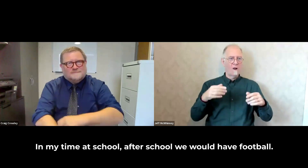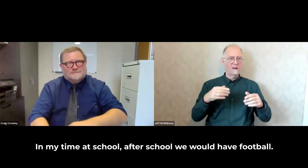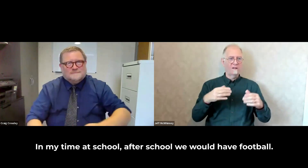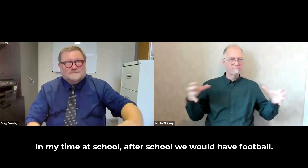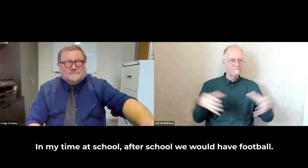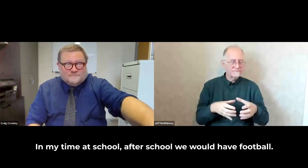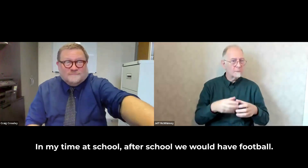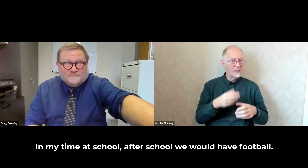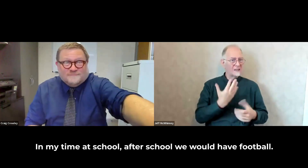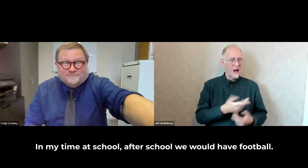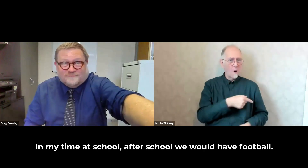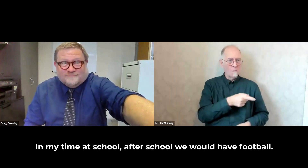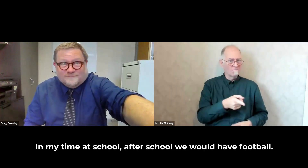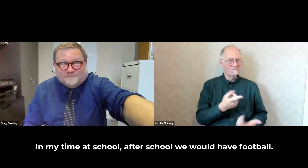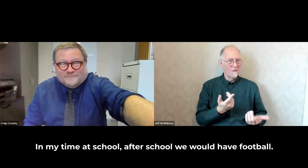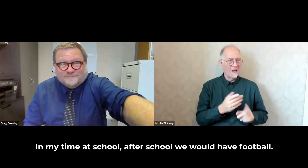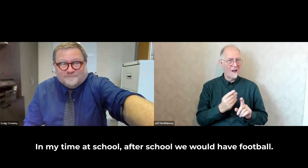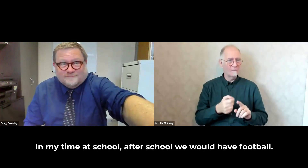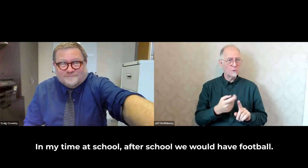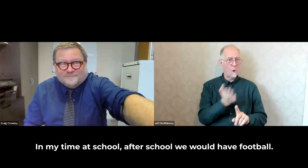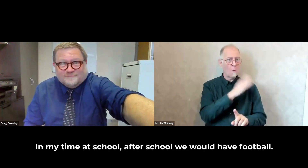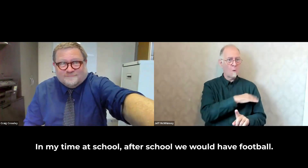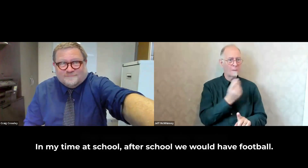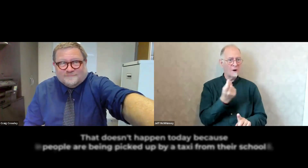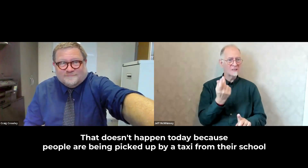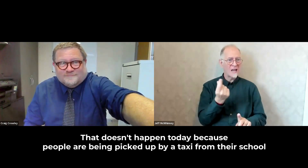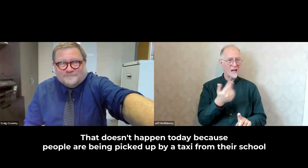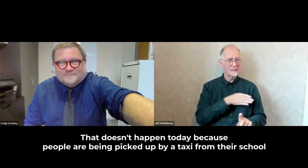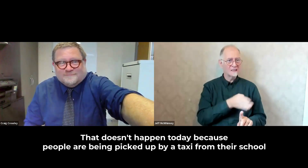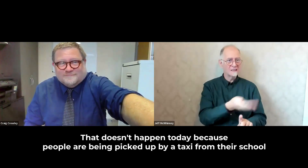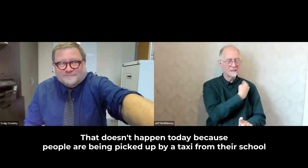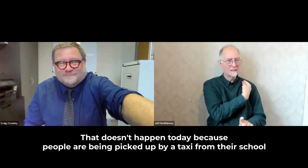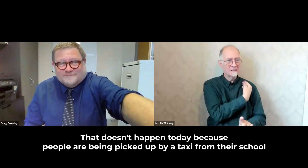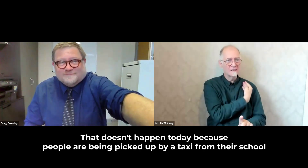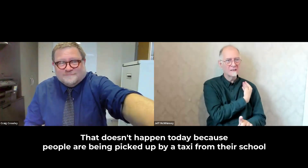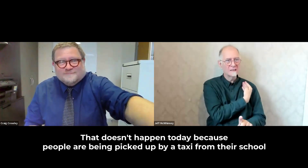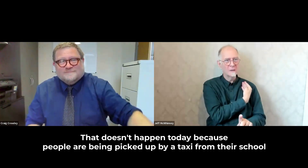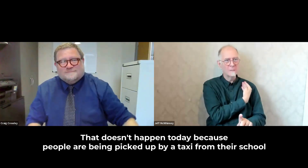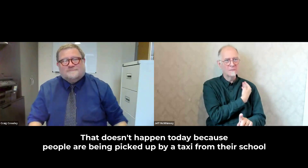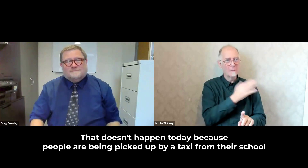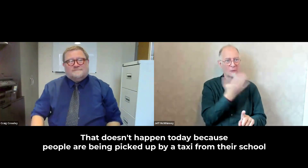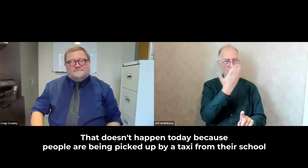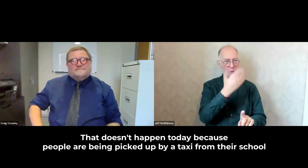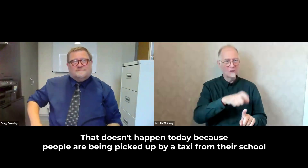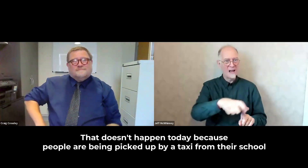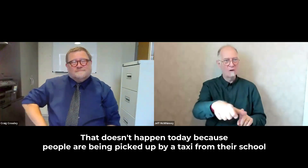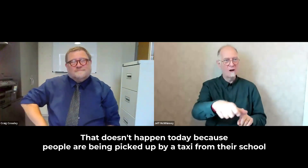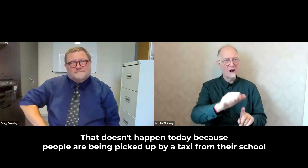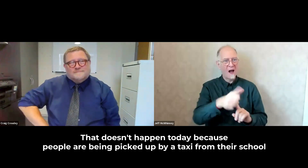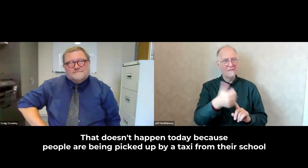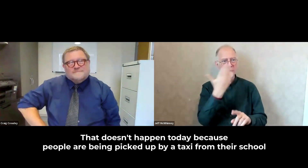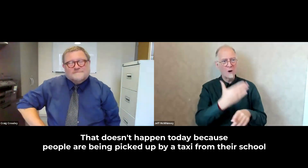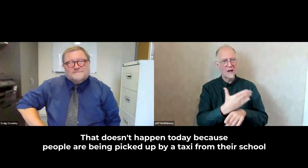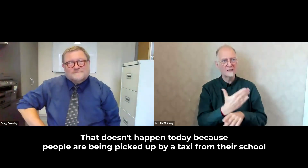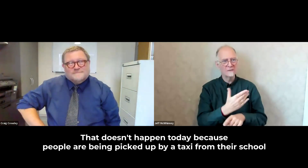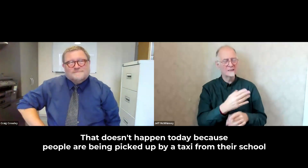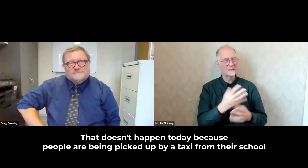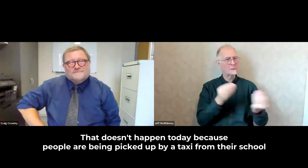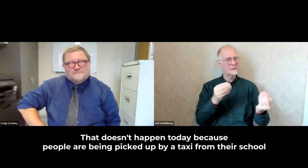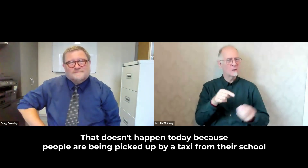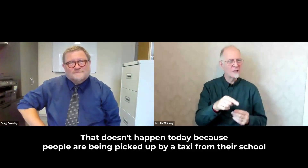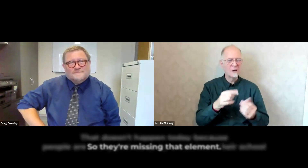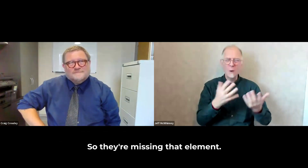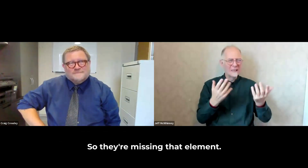at school, after school, we would have football get-togethers. That doesn't happen to that because people are being picked up by a taxi from